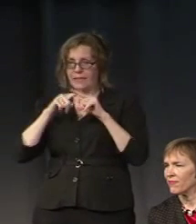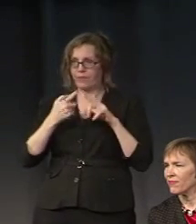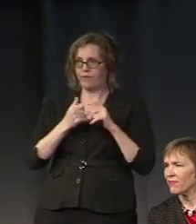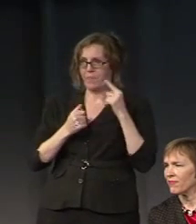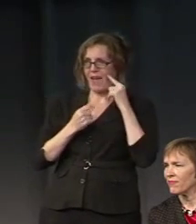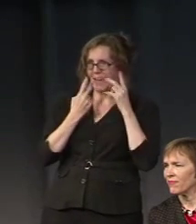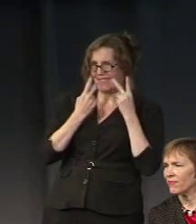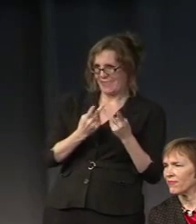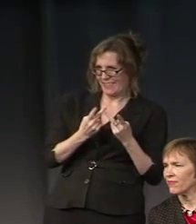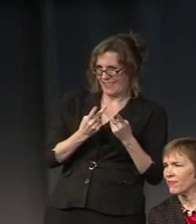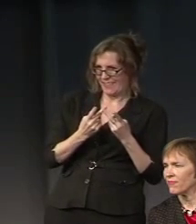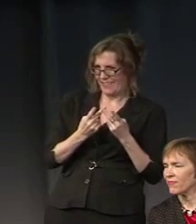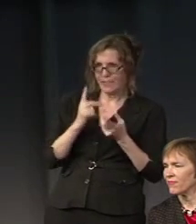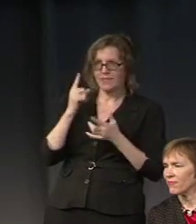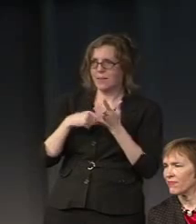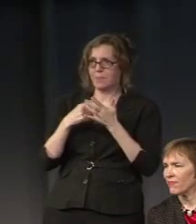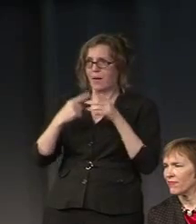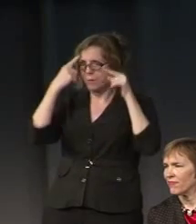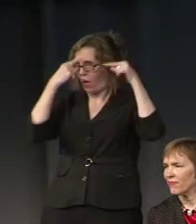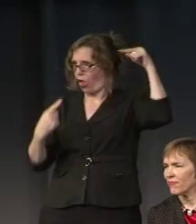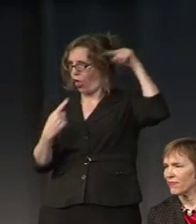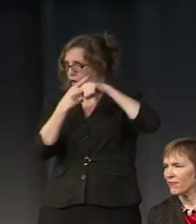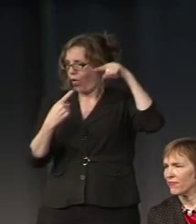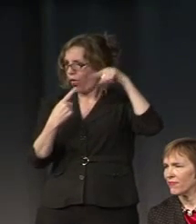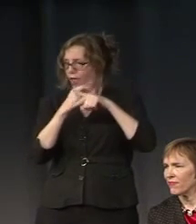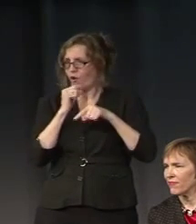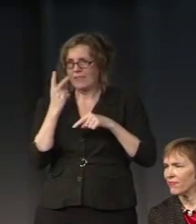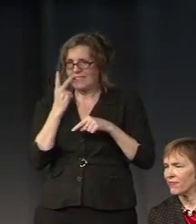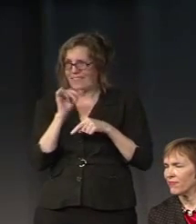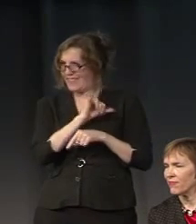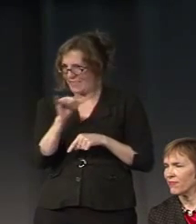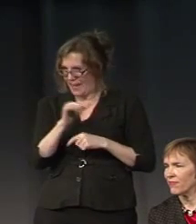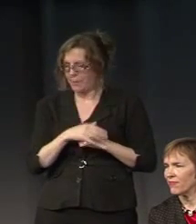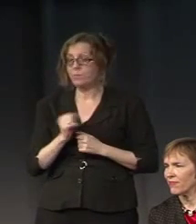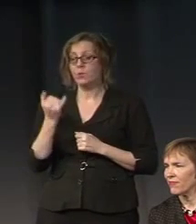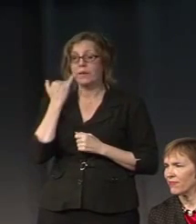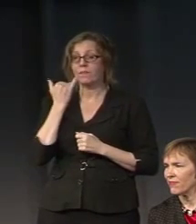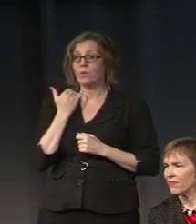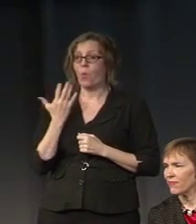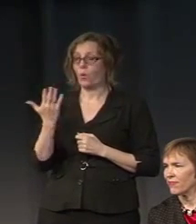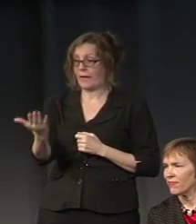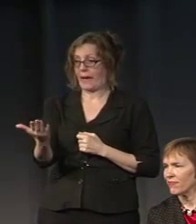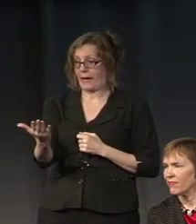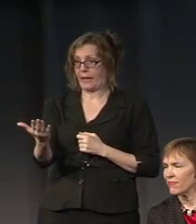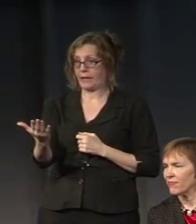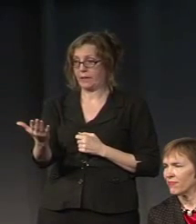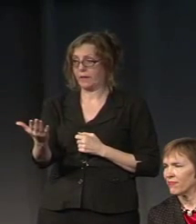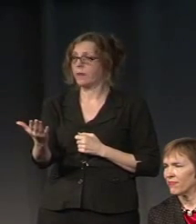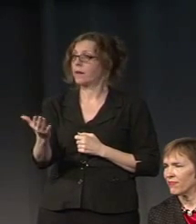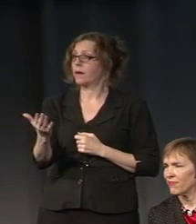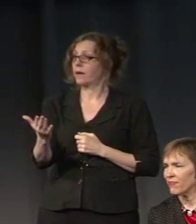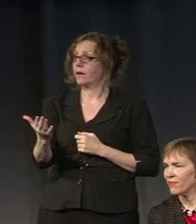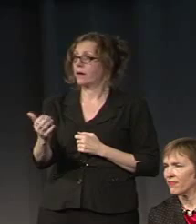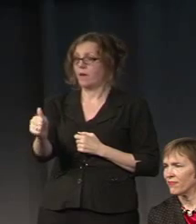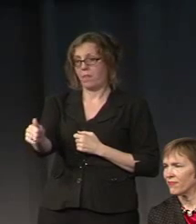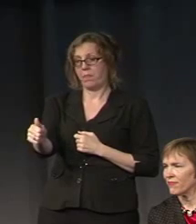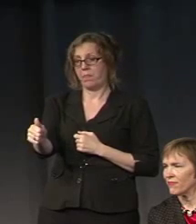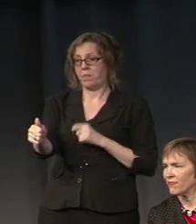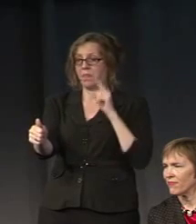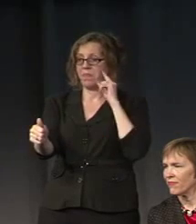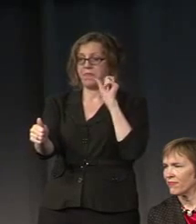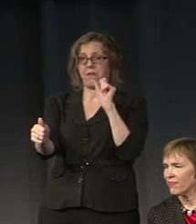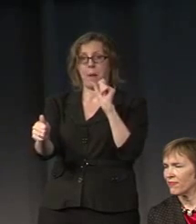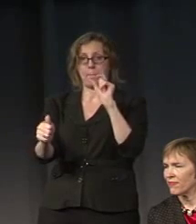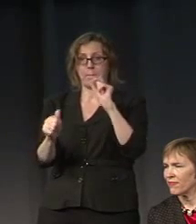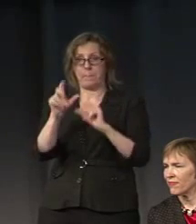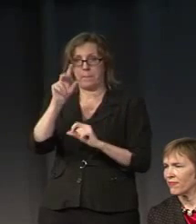eye sees optically isn't seen by the brain. So a simple one is if you hold out your hand, then your thumbnail is about the size of the